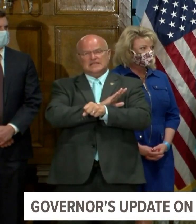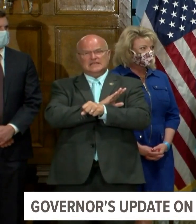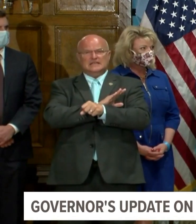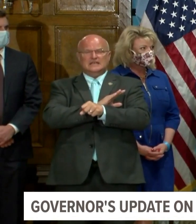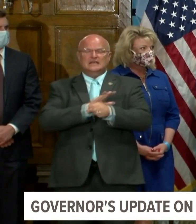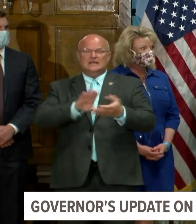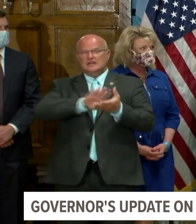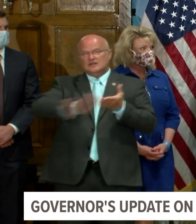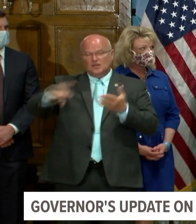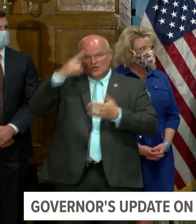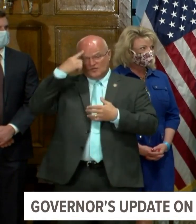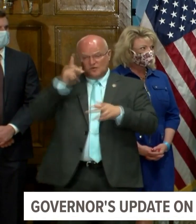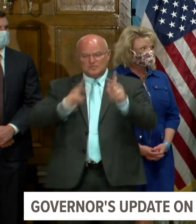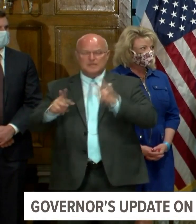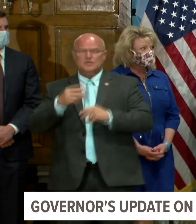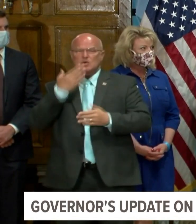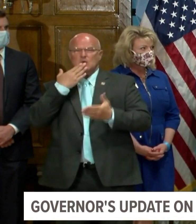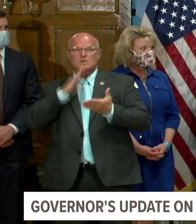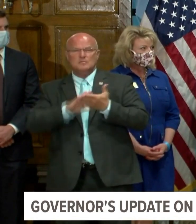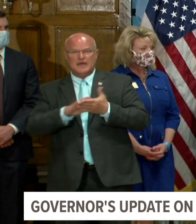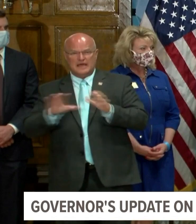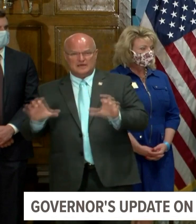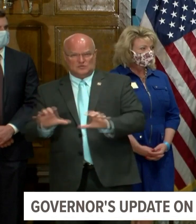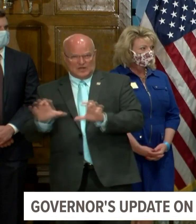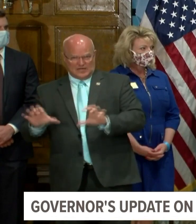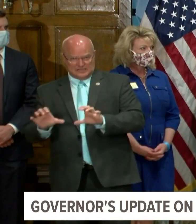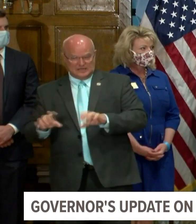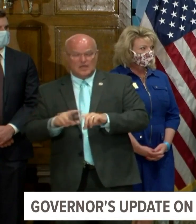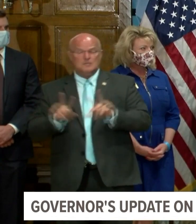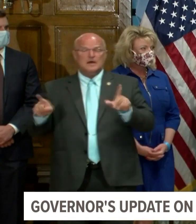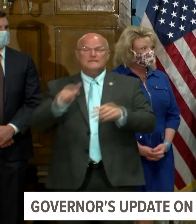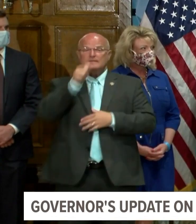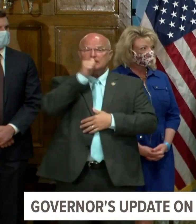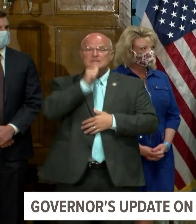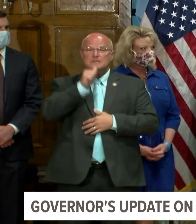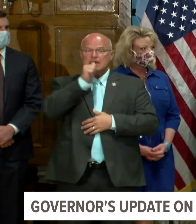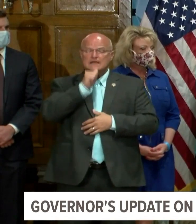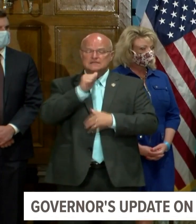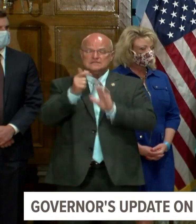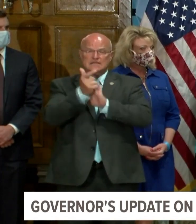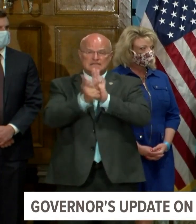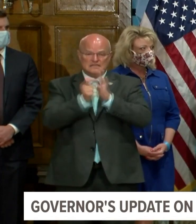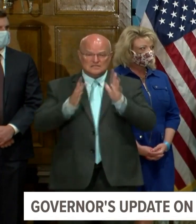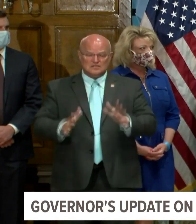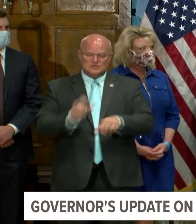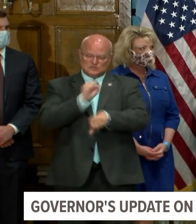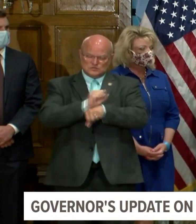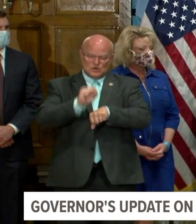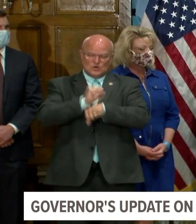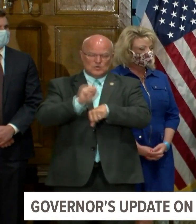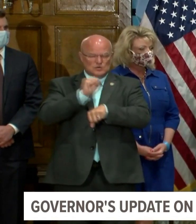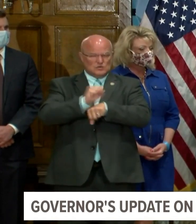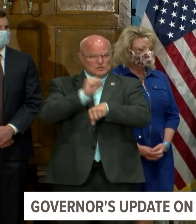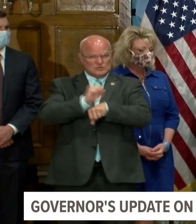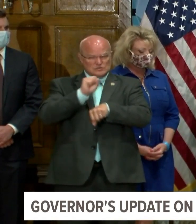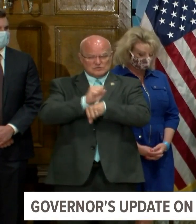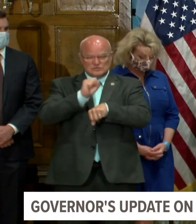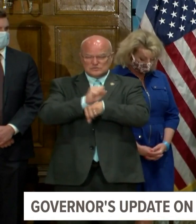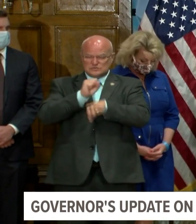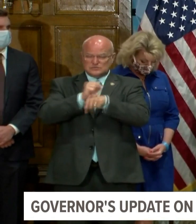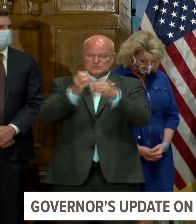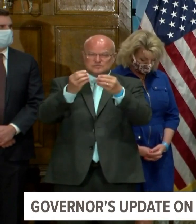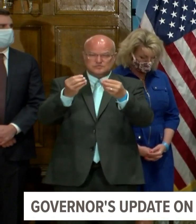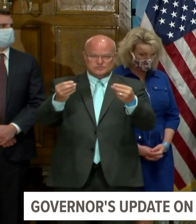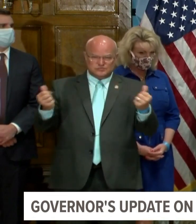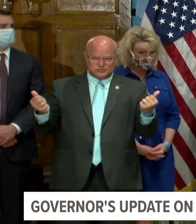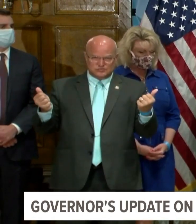And I appreciate, again, especially Representative Dalby and Representative Shepard, their patience as attorneys working with an engineer to try to hammer out the details of this,